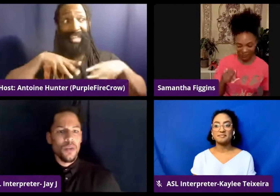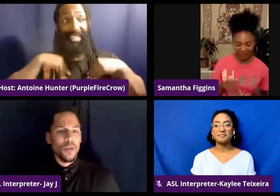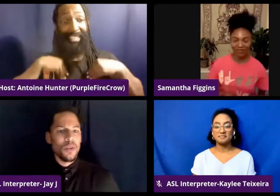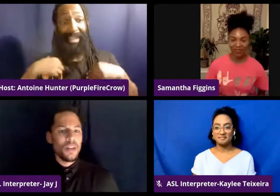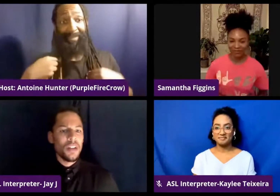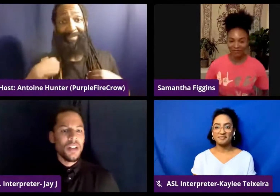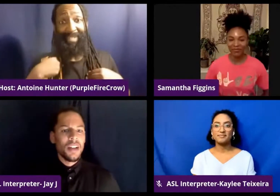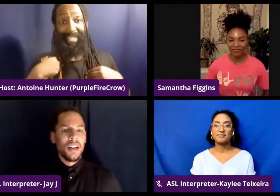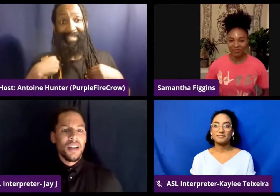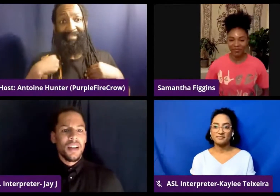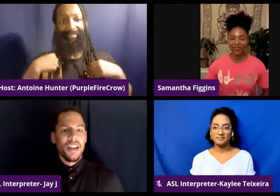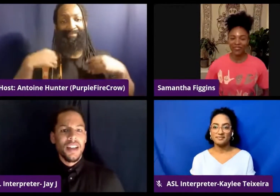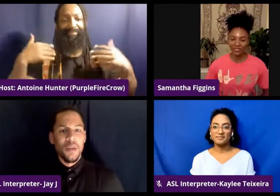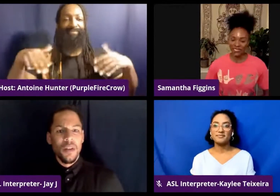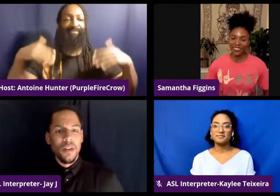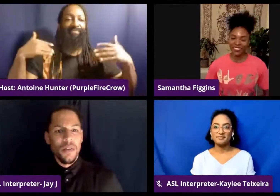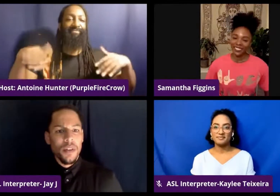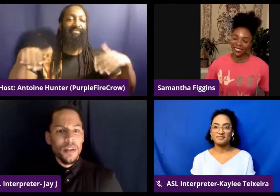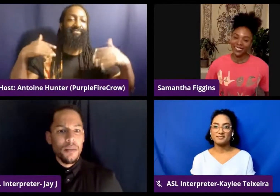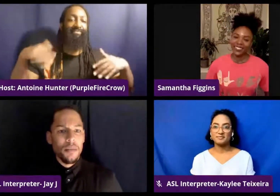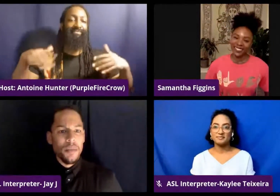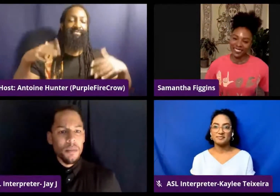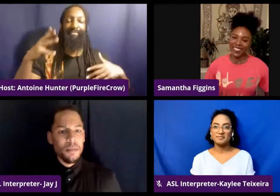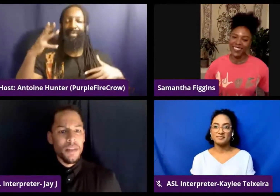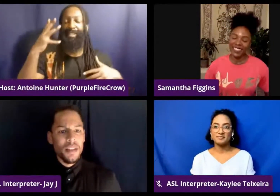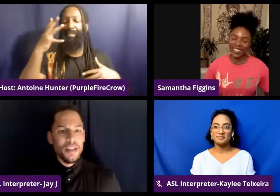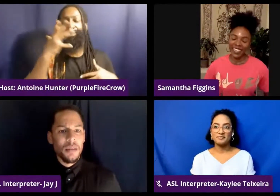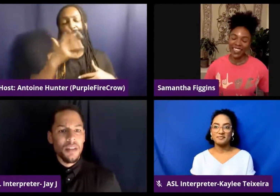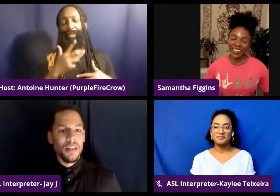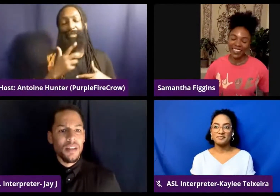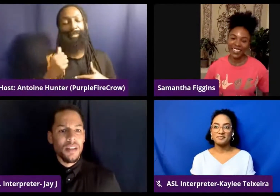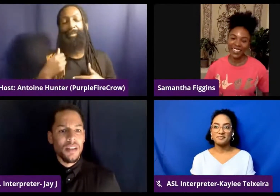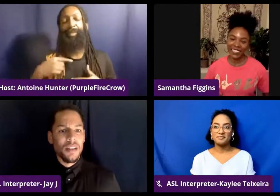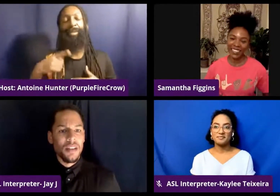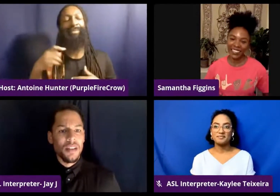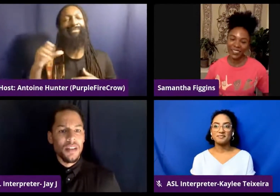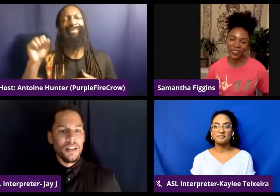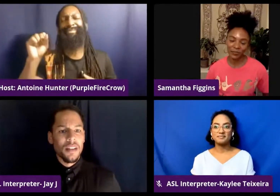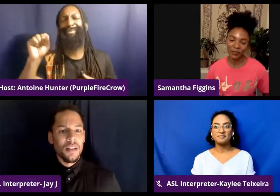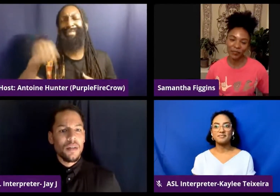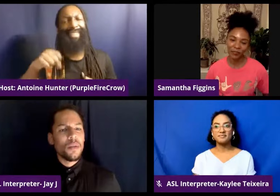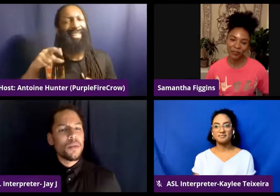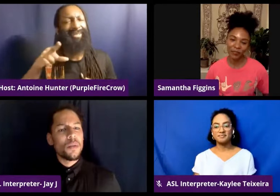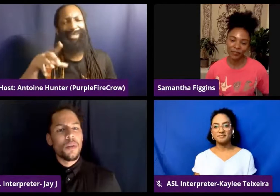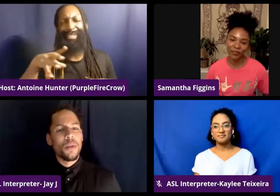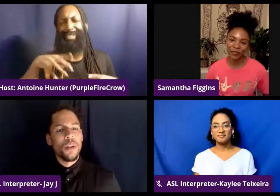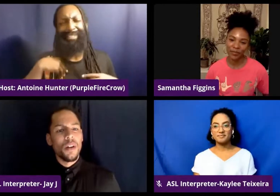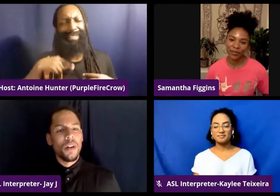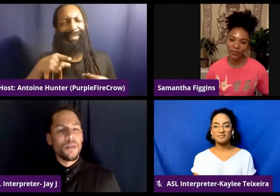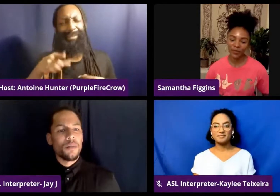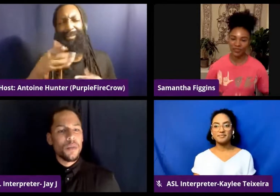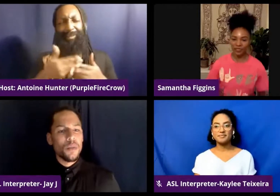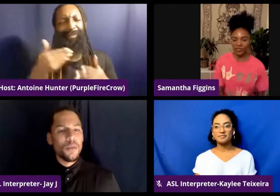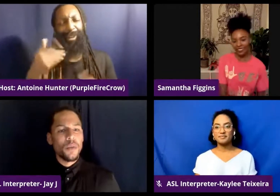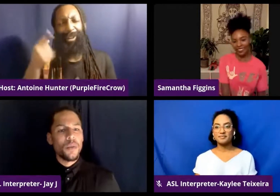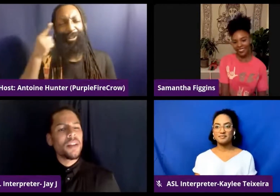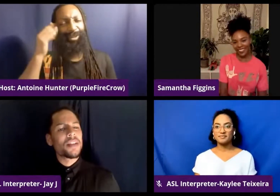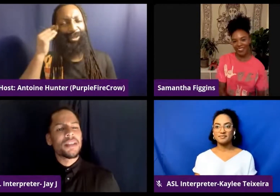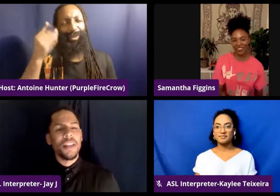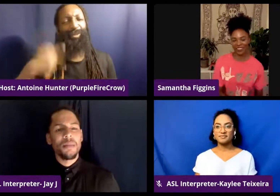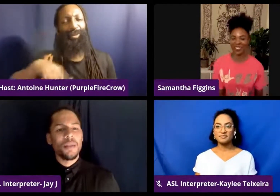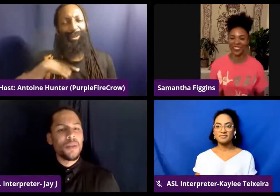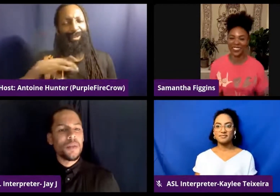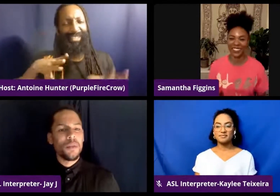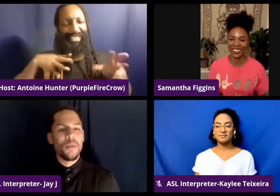enter this world, and they wonder if I'm gonna be accepted. You know, you are beautiful.